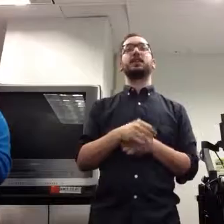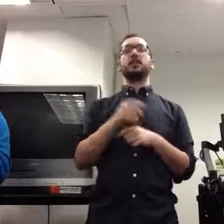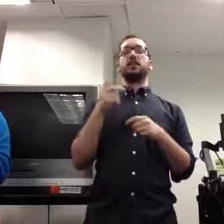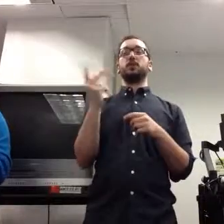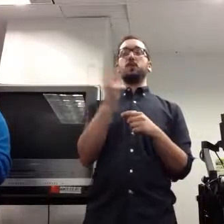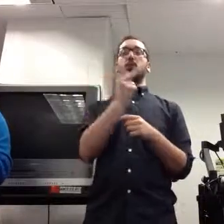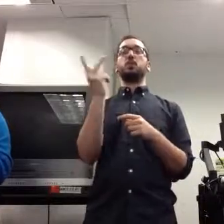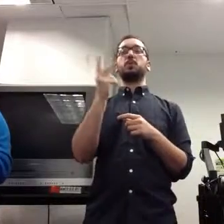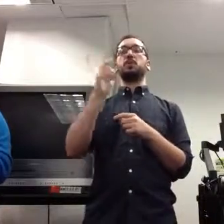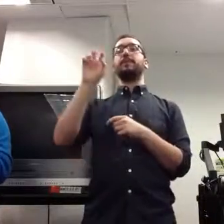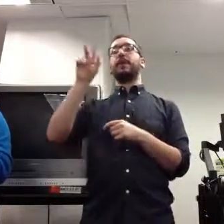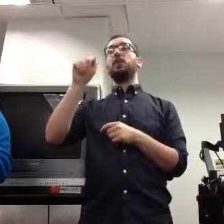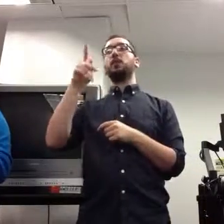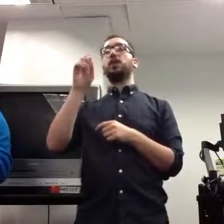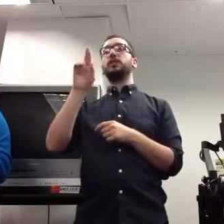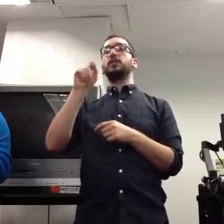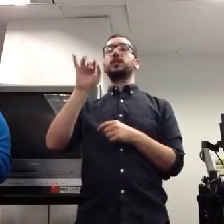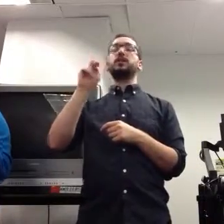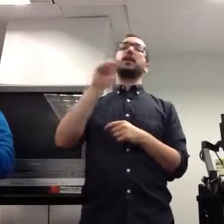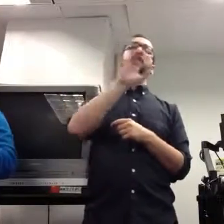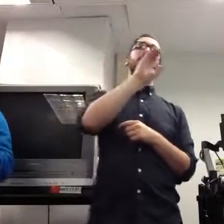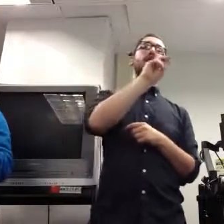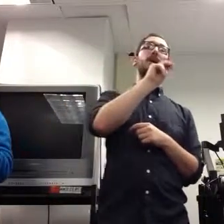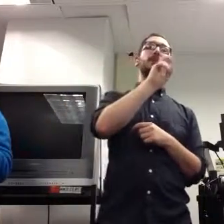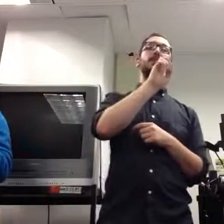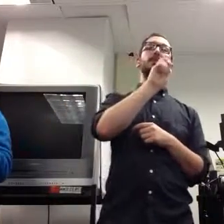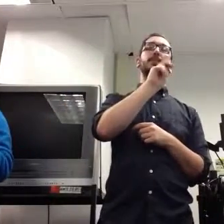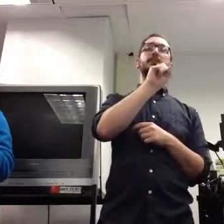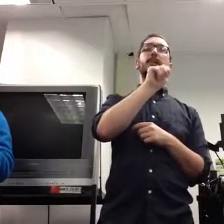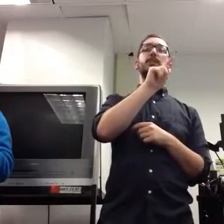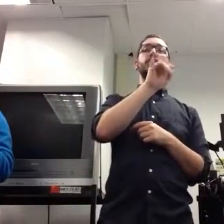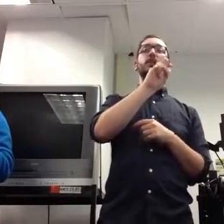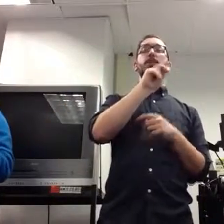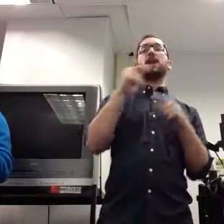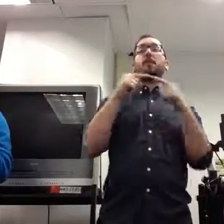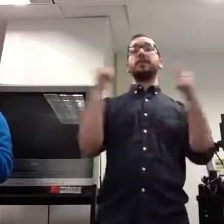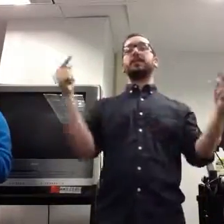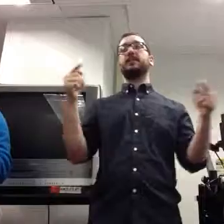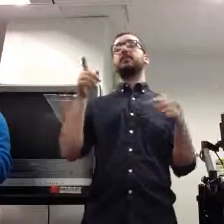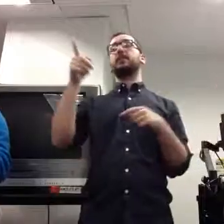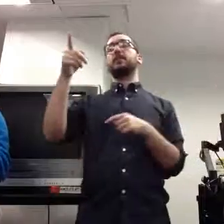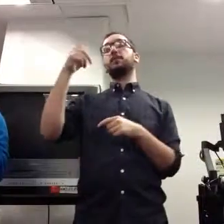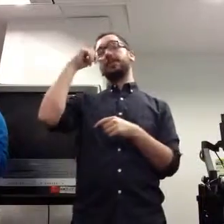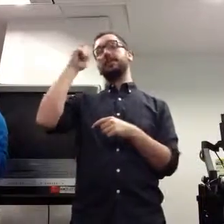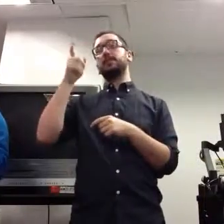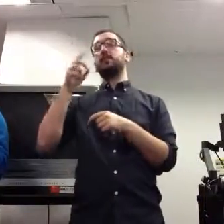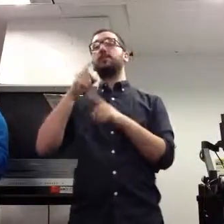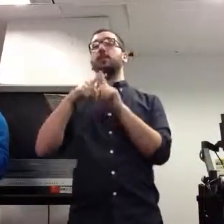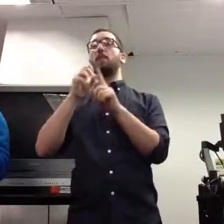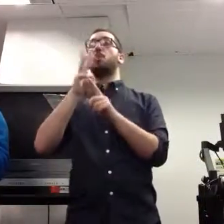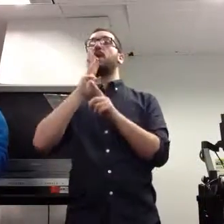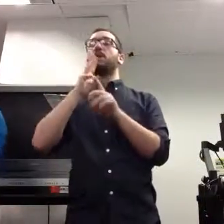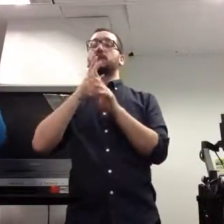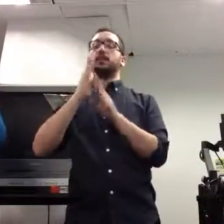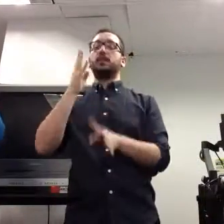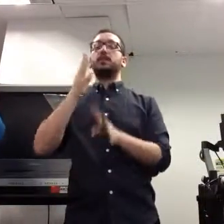take evaporation, you take water in the liquid form, and you transfer it into water in the gas form. Condensation is just